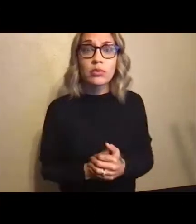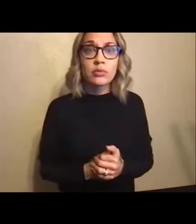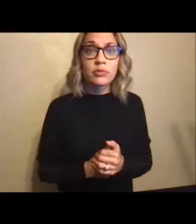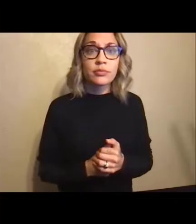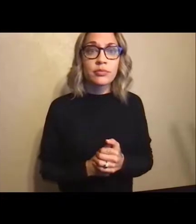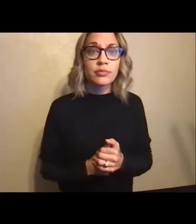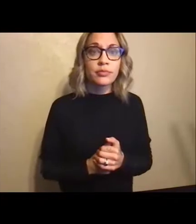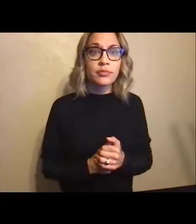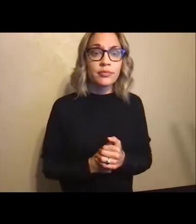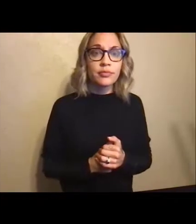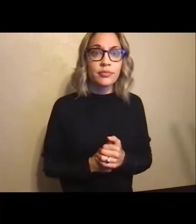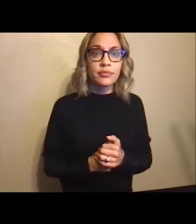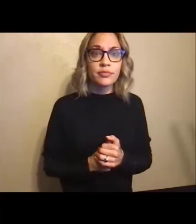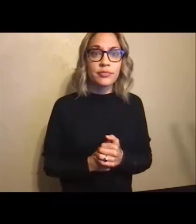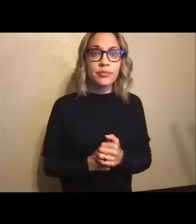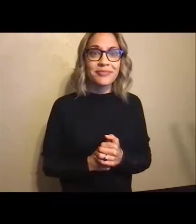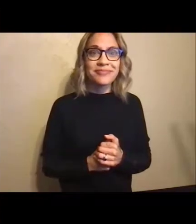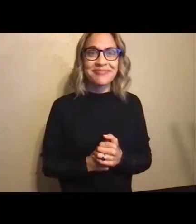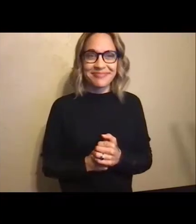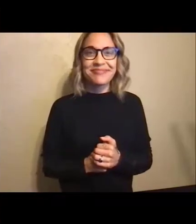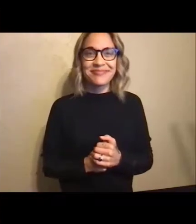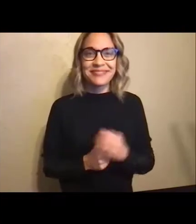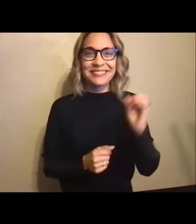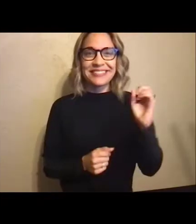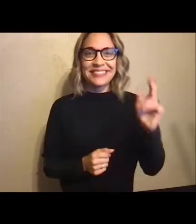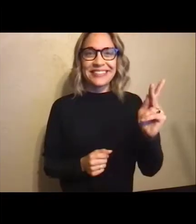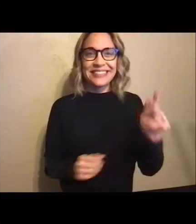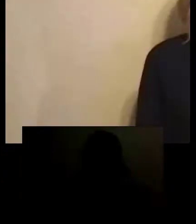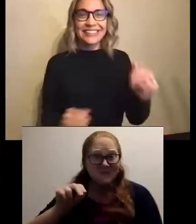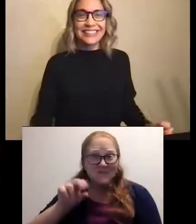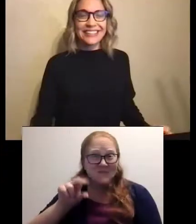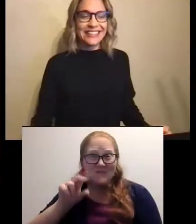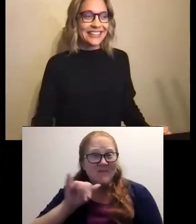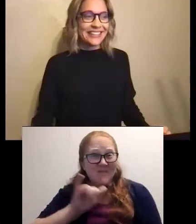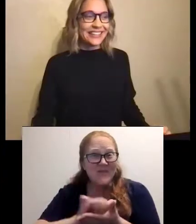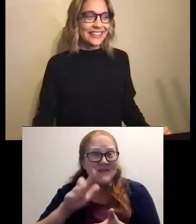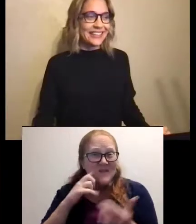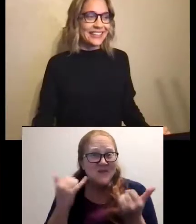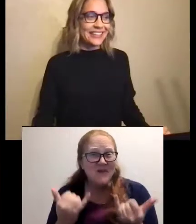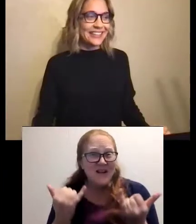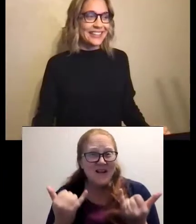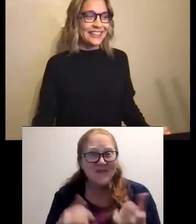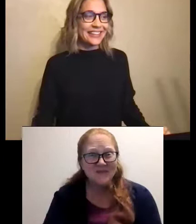Are there any more questions? Nope, that's it for right now.